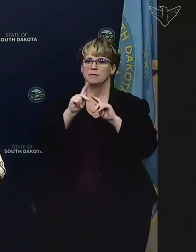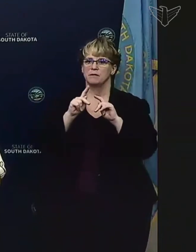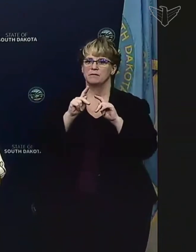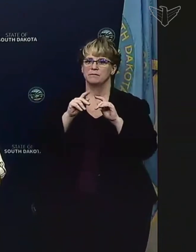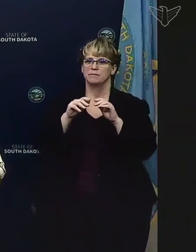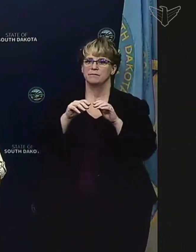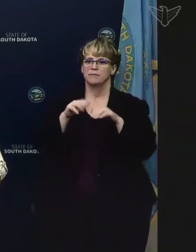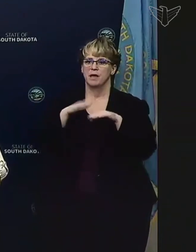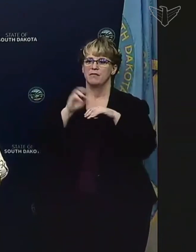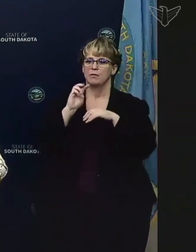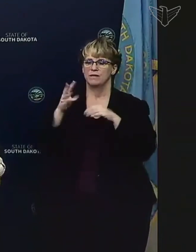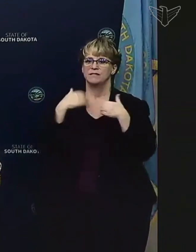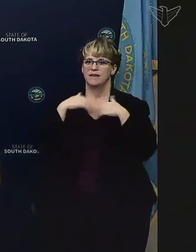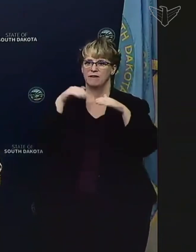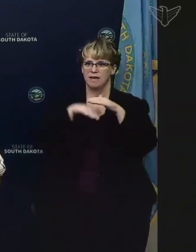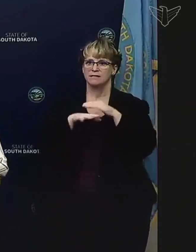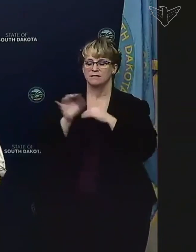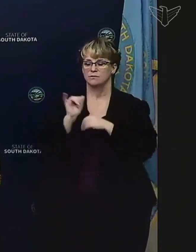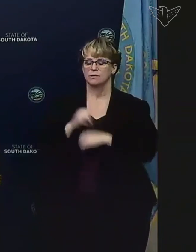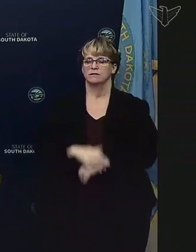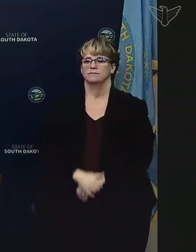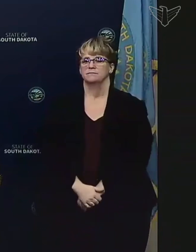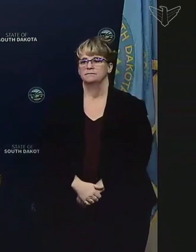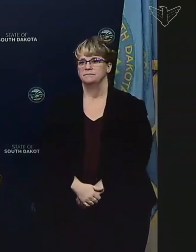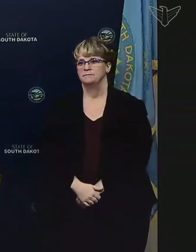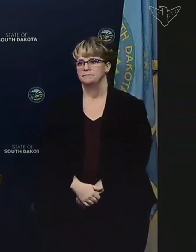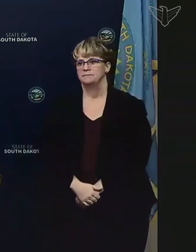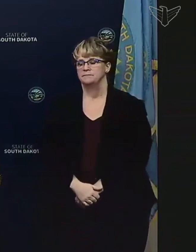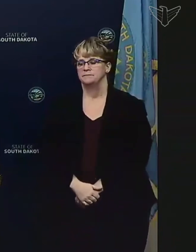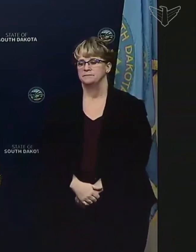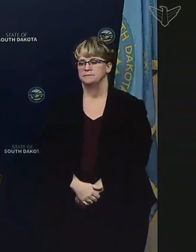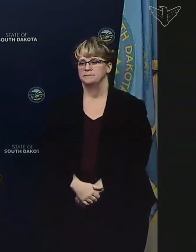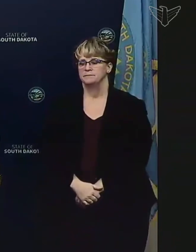the river have access as well.